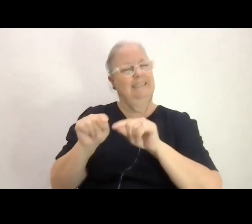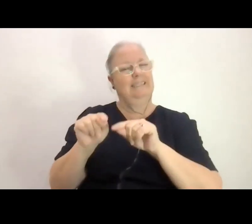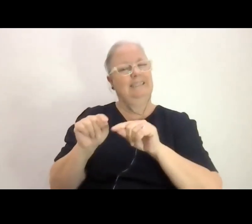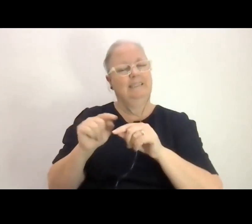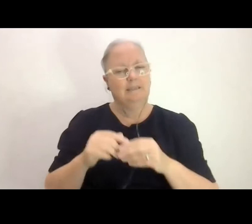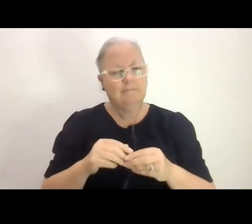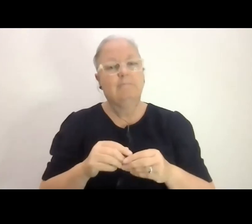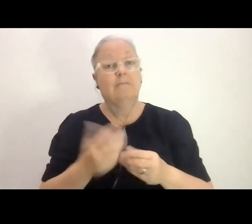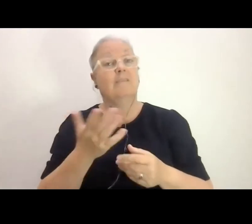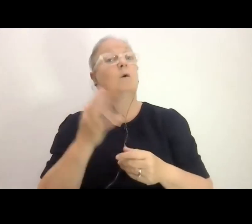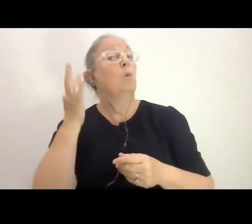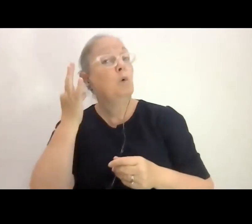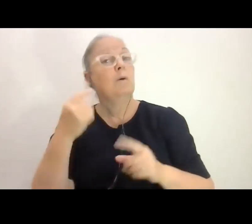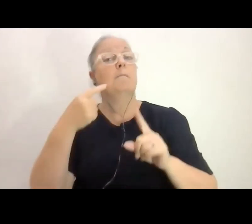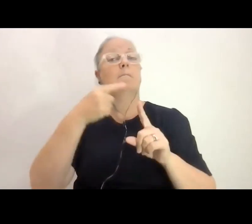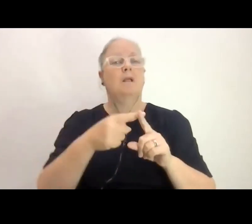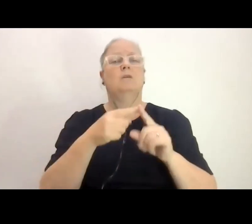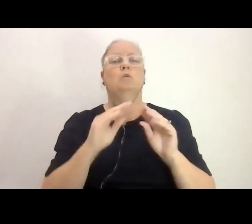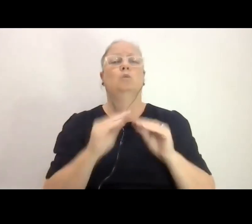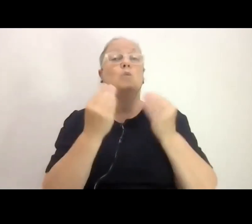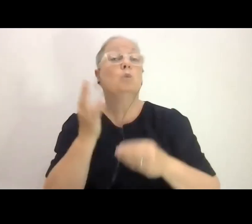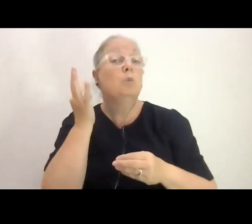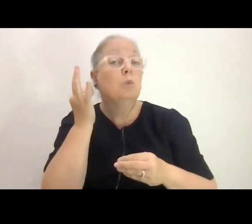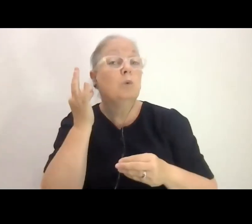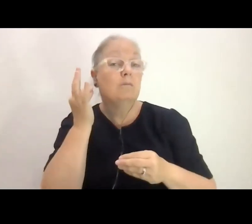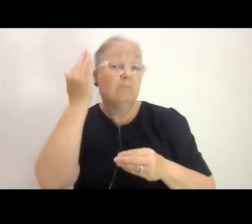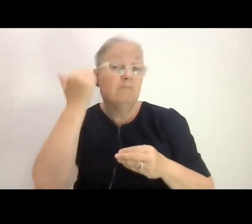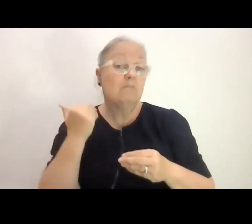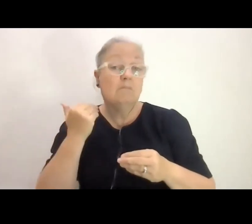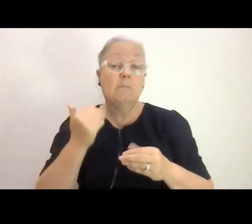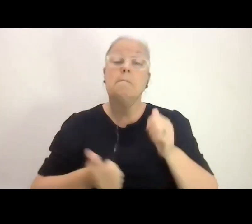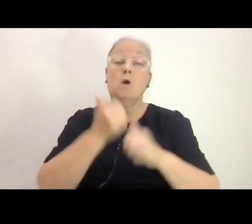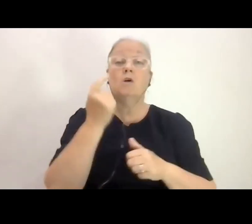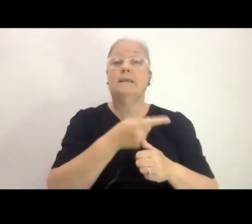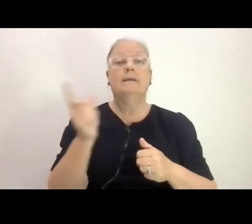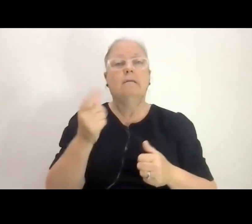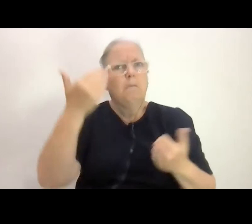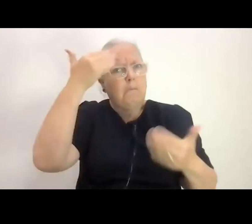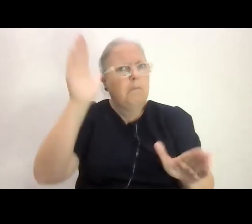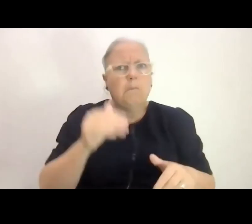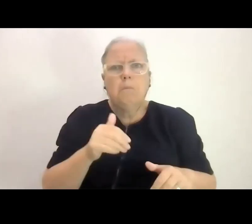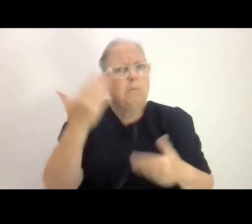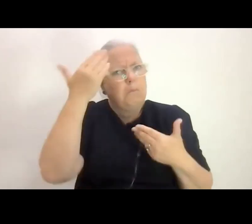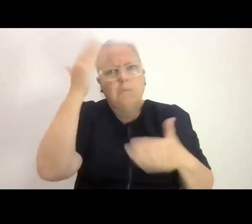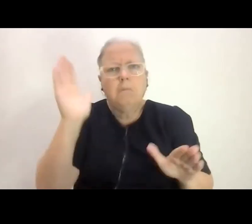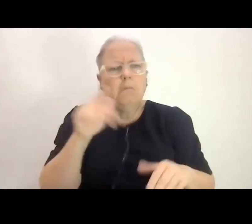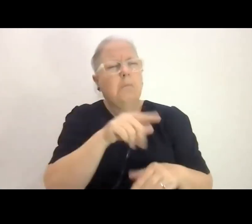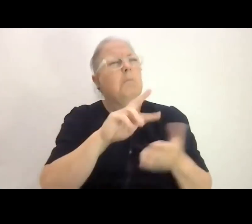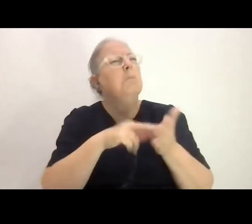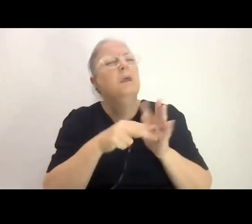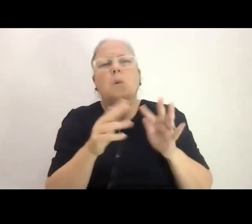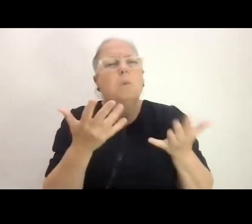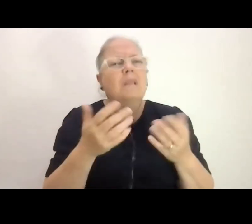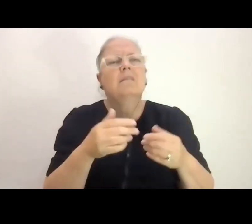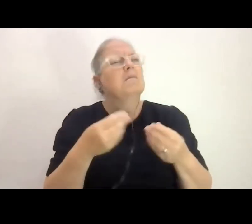for women and girls. And most of women and girls are not aware of the definition and maybe the content of